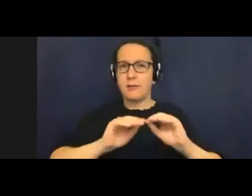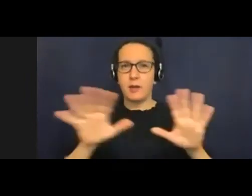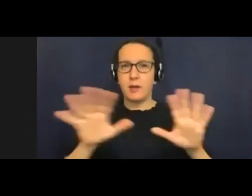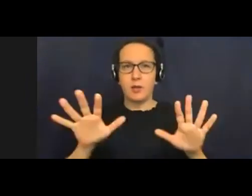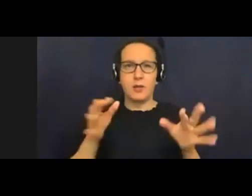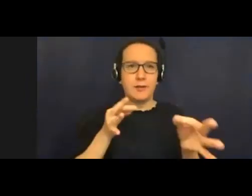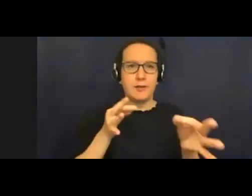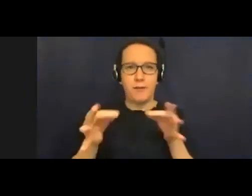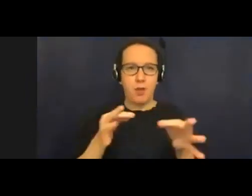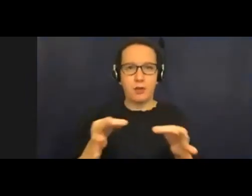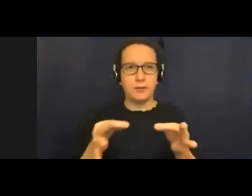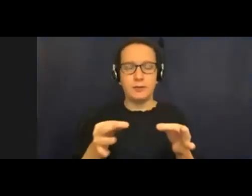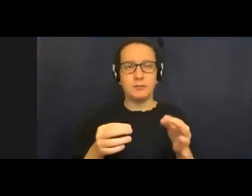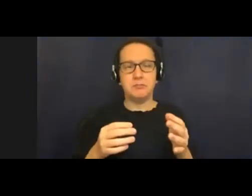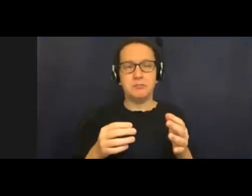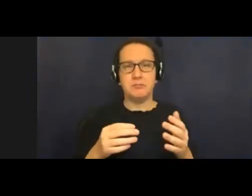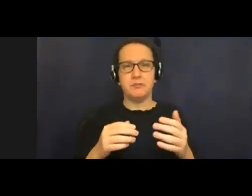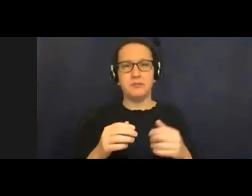time,